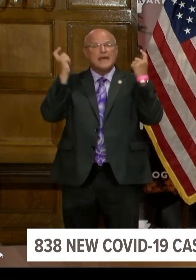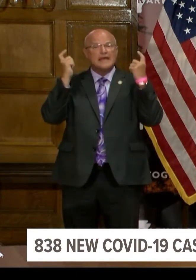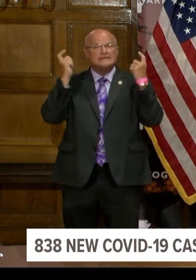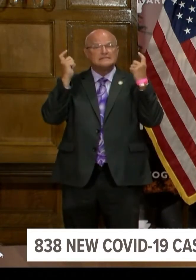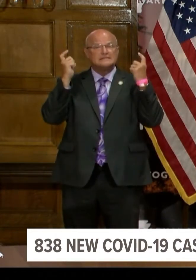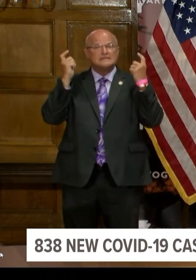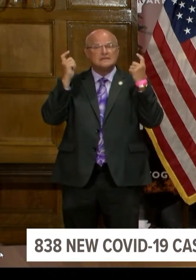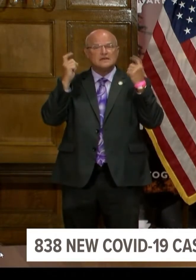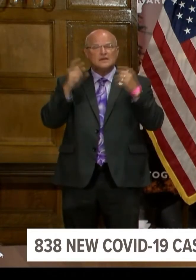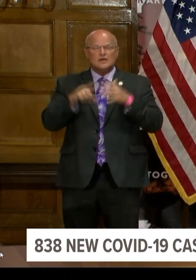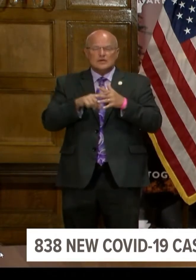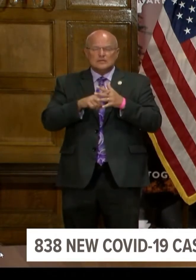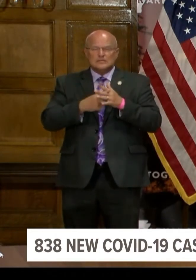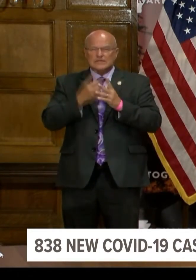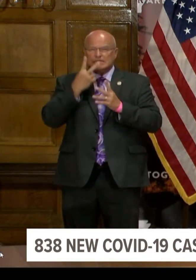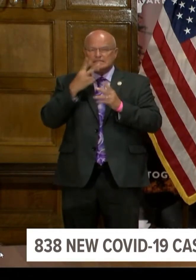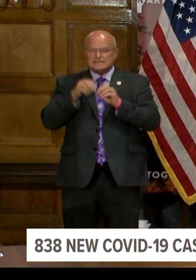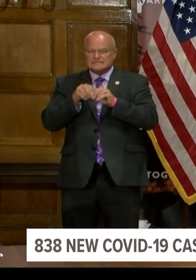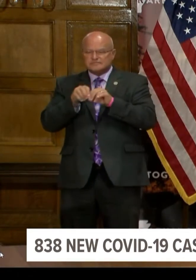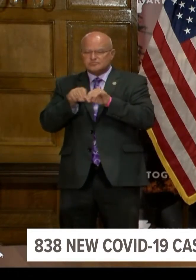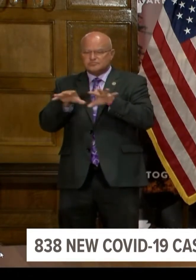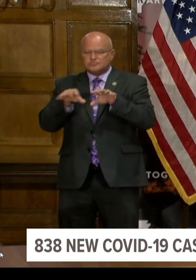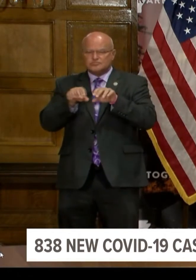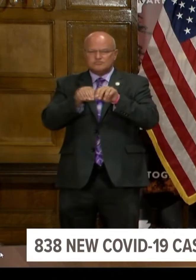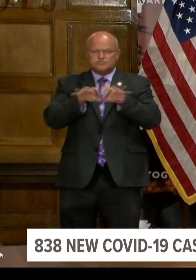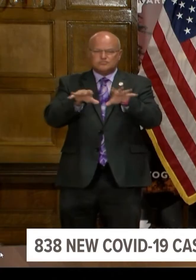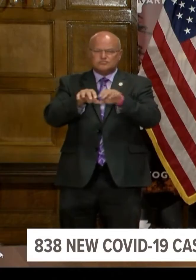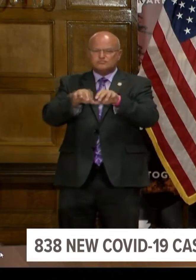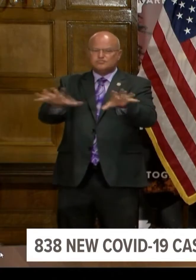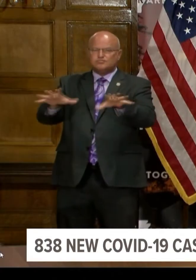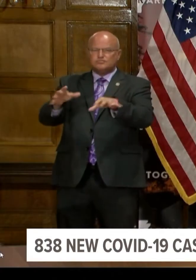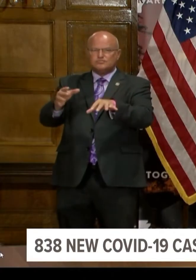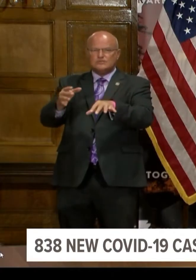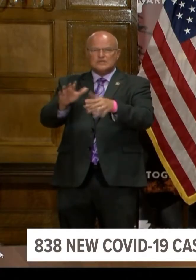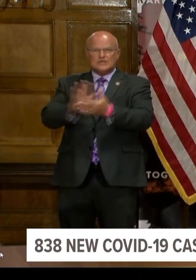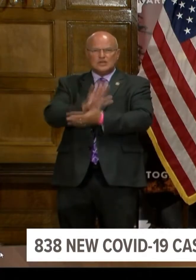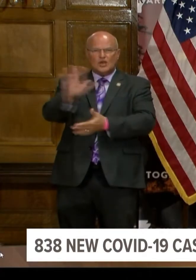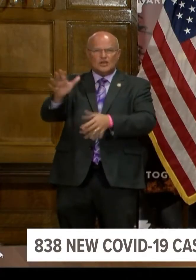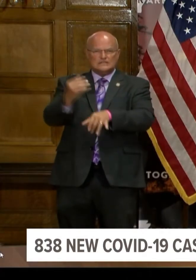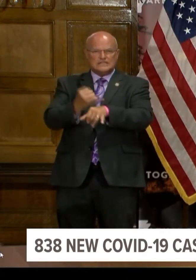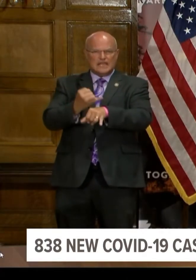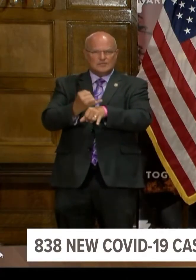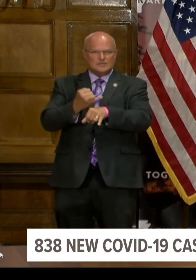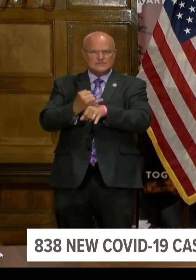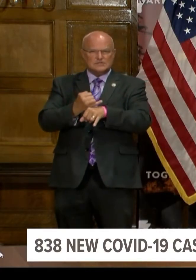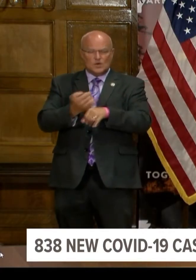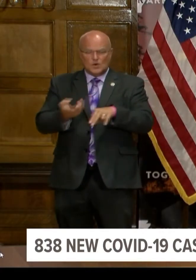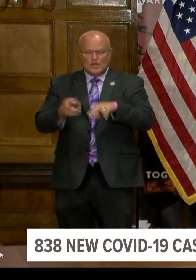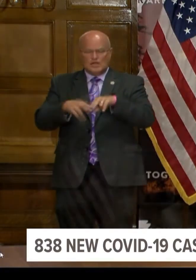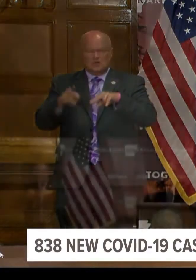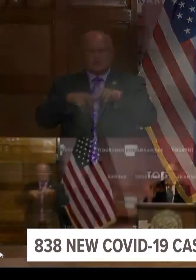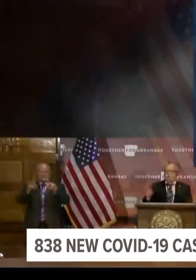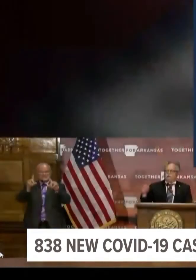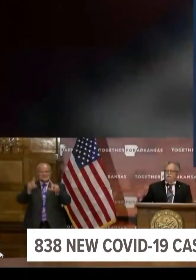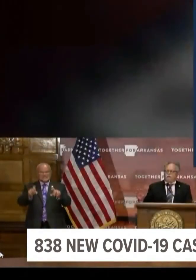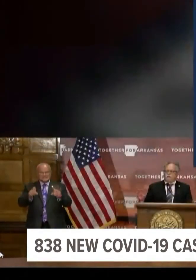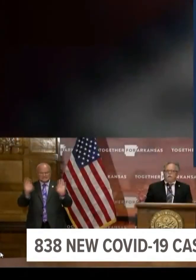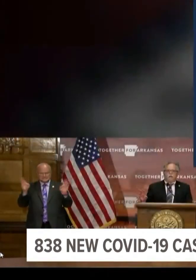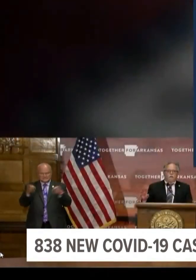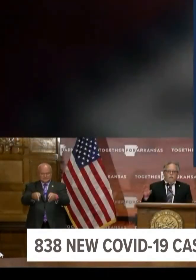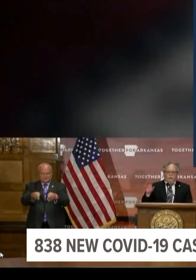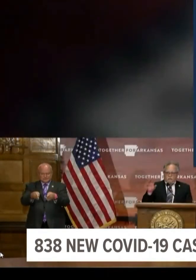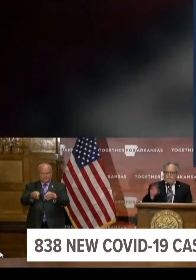We are beginning to see outbreaks in some campuses. We are increasing our testing and having specific testing